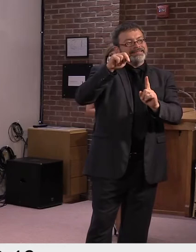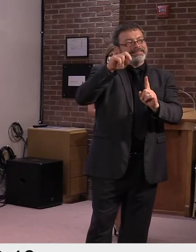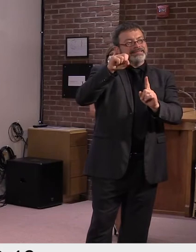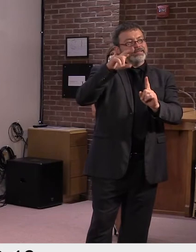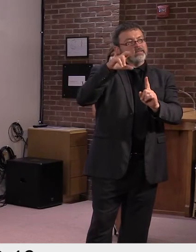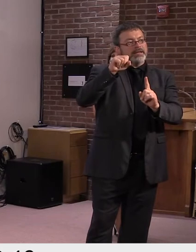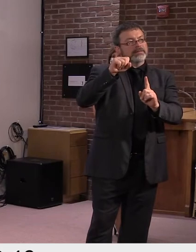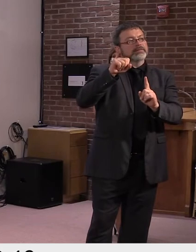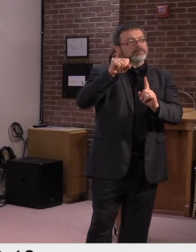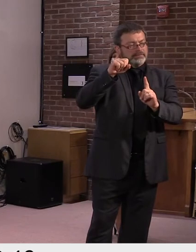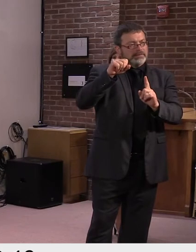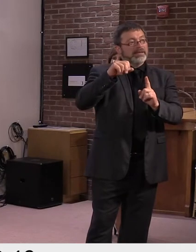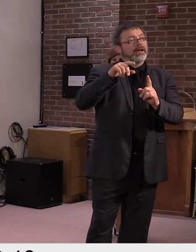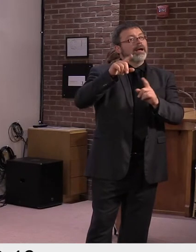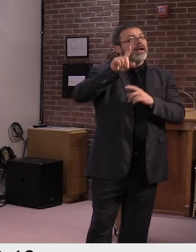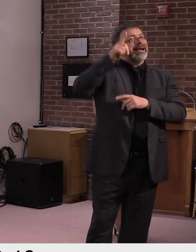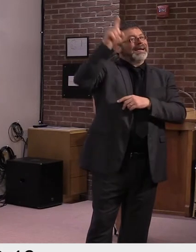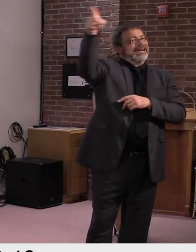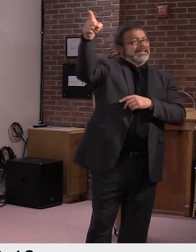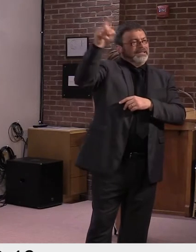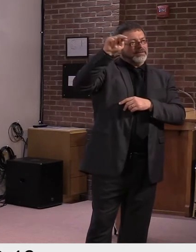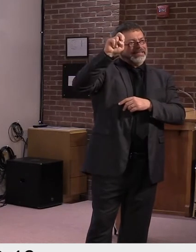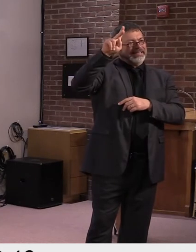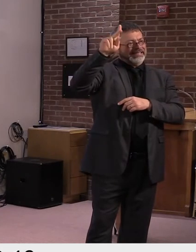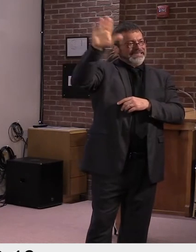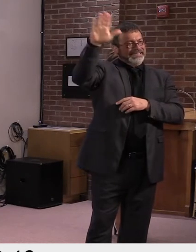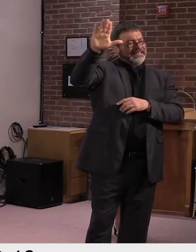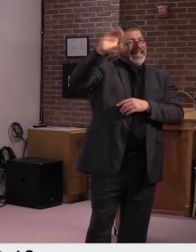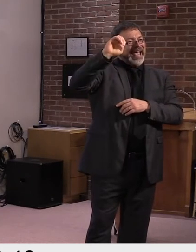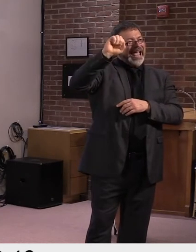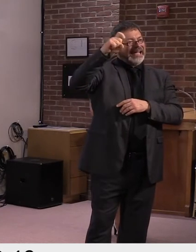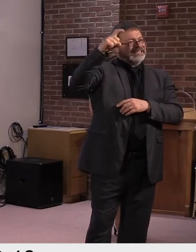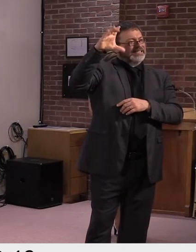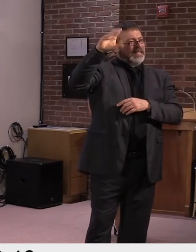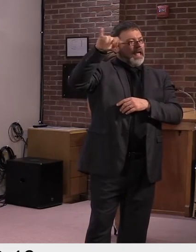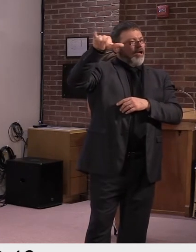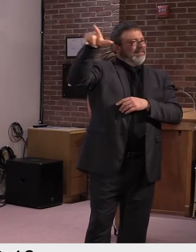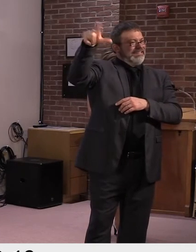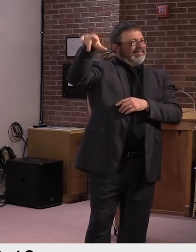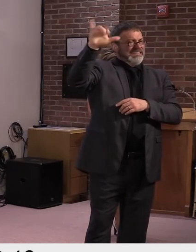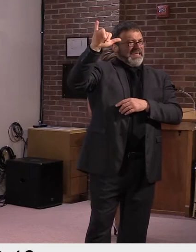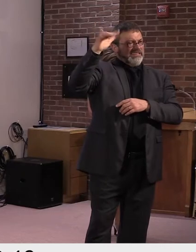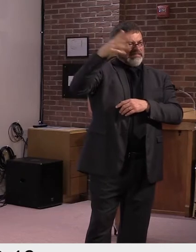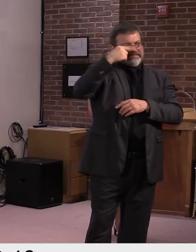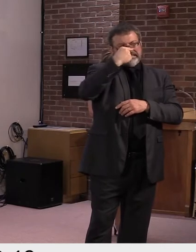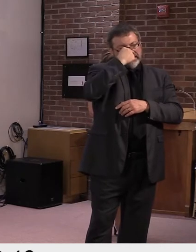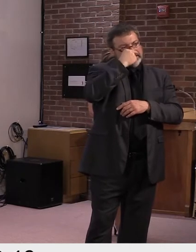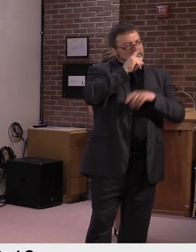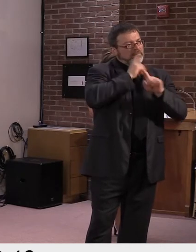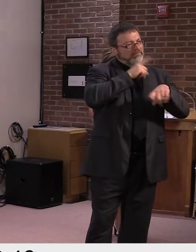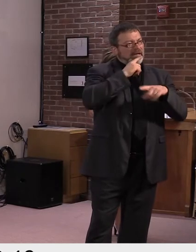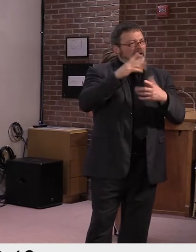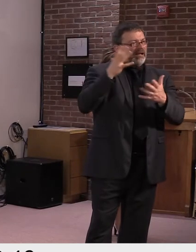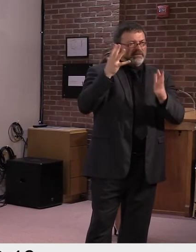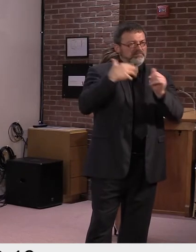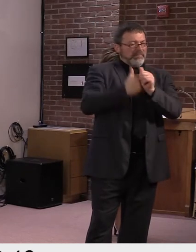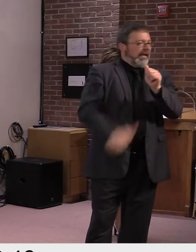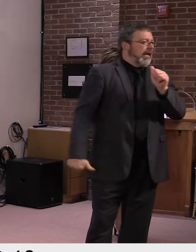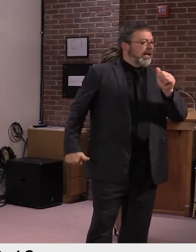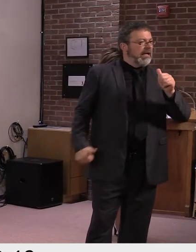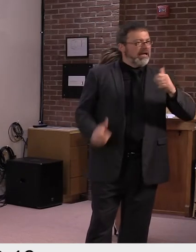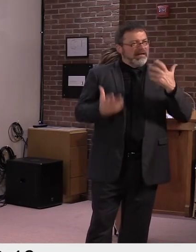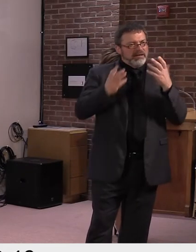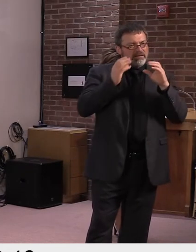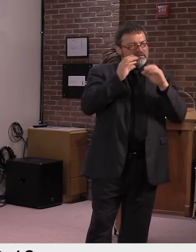far behind. Do you have any notion on why the region is trailing the state so significantly? And will the state be taking any